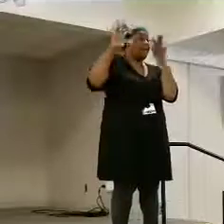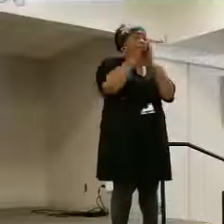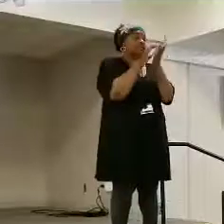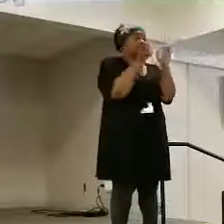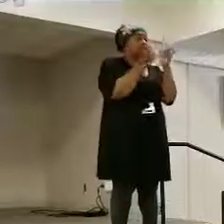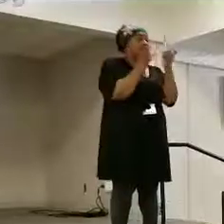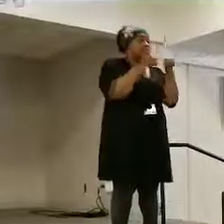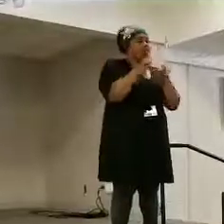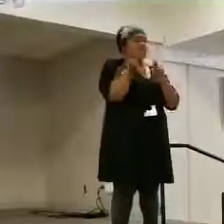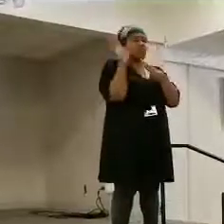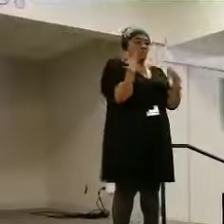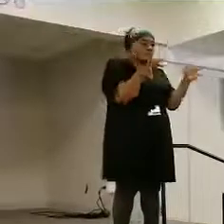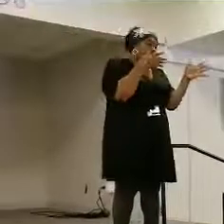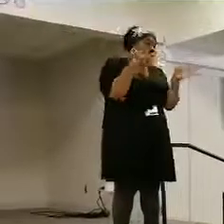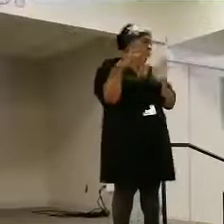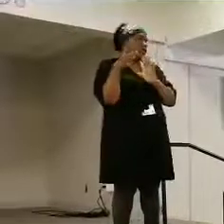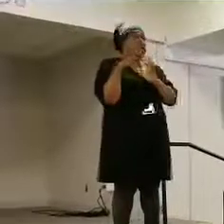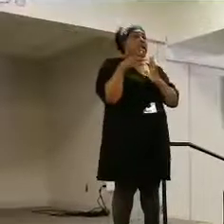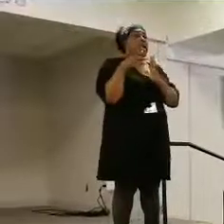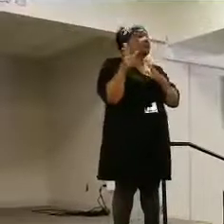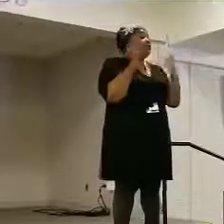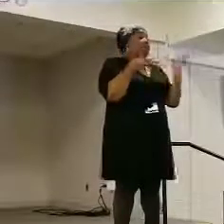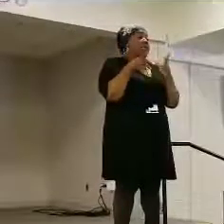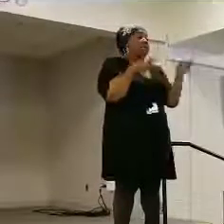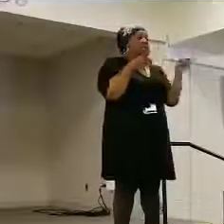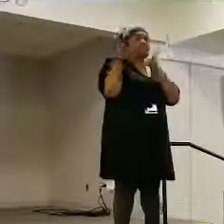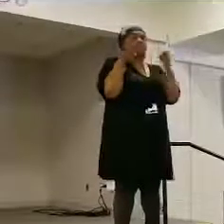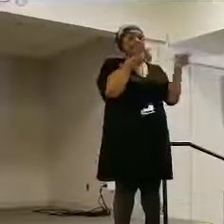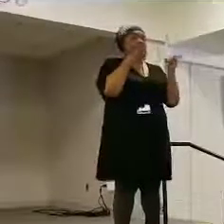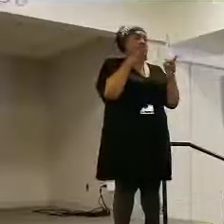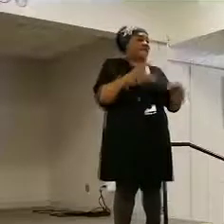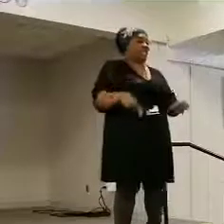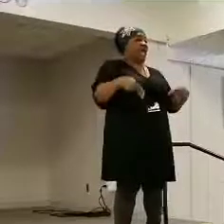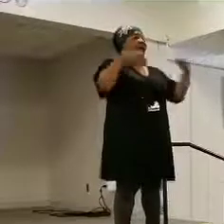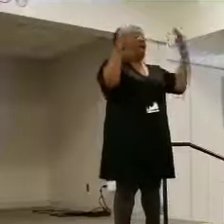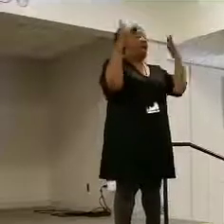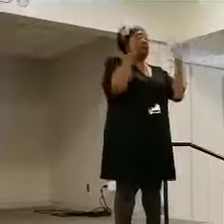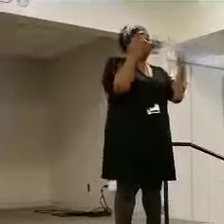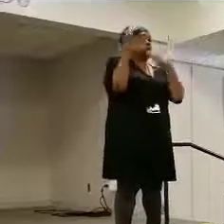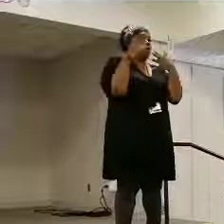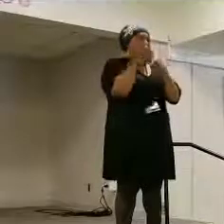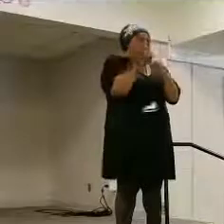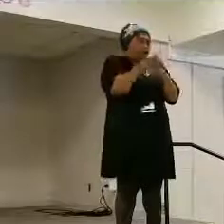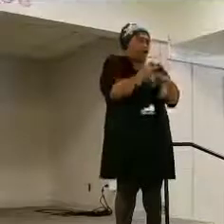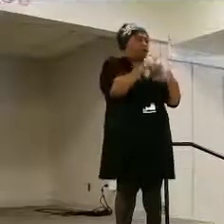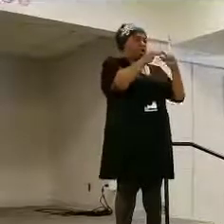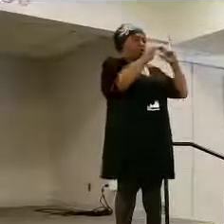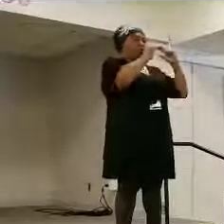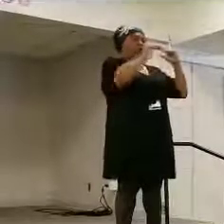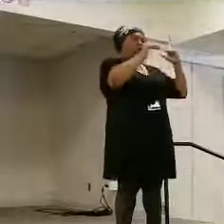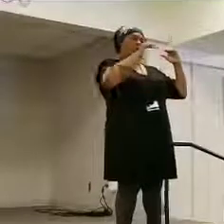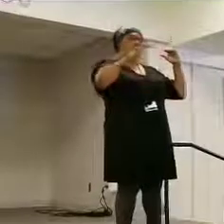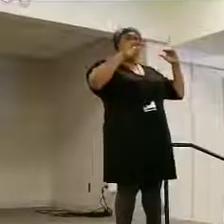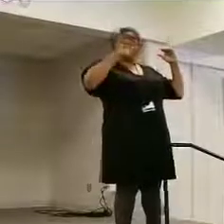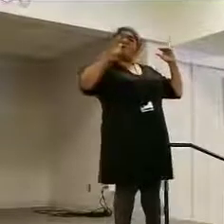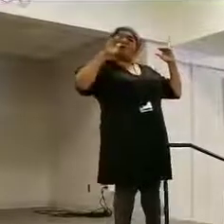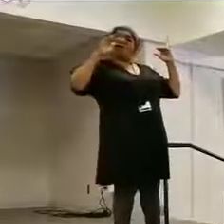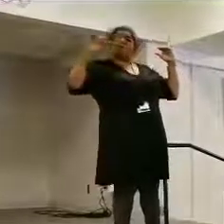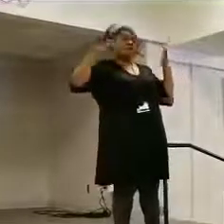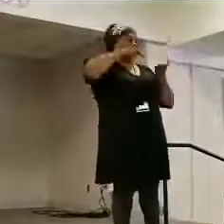Changes in wind speed, changes in wind direction, and wind height cause a horizontal rotating draft of